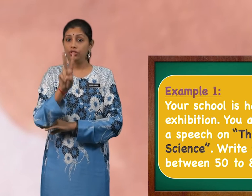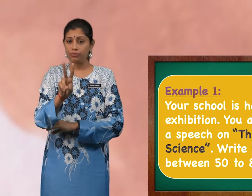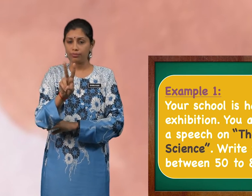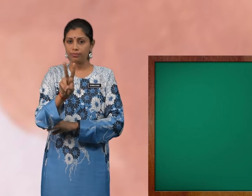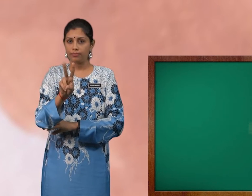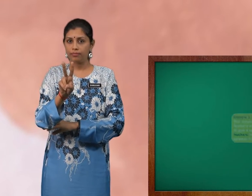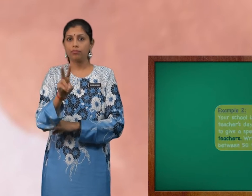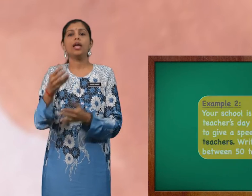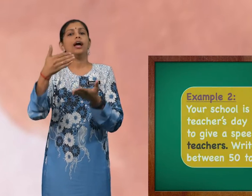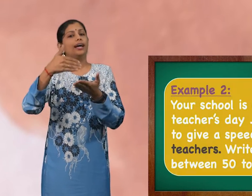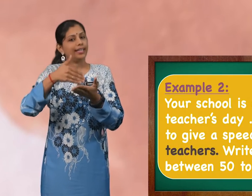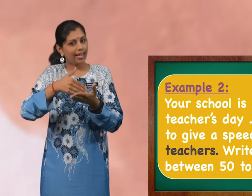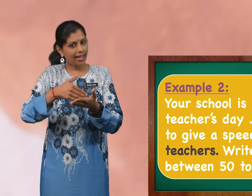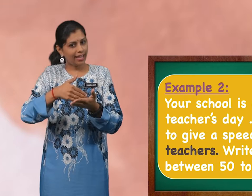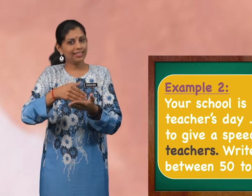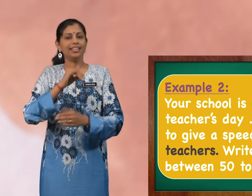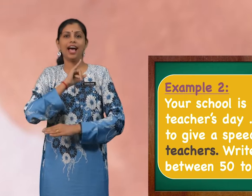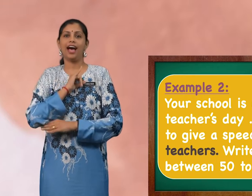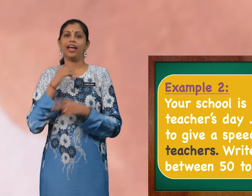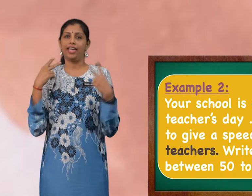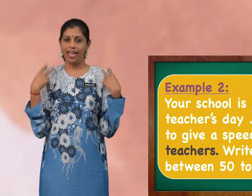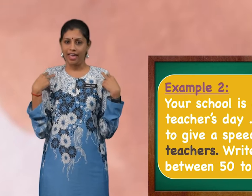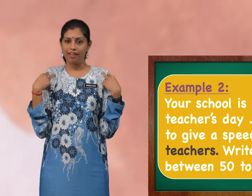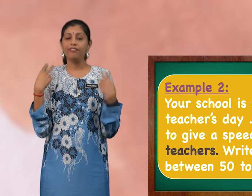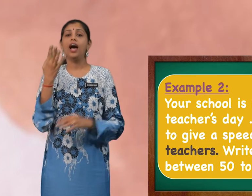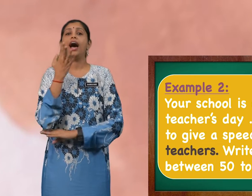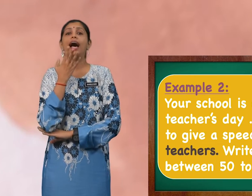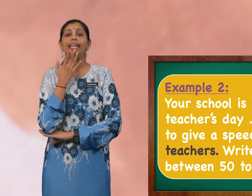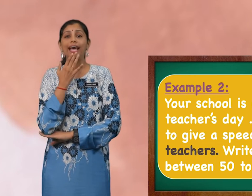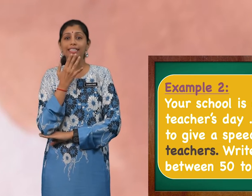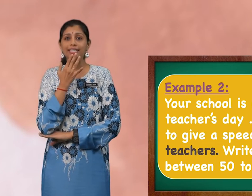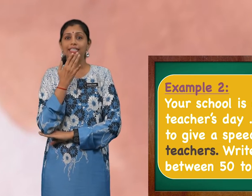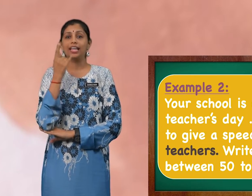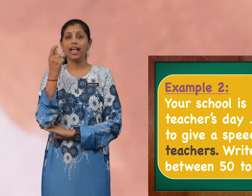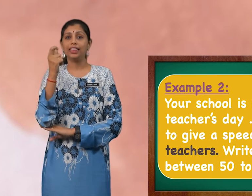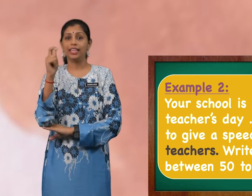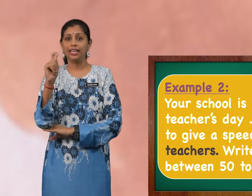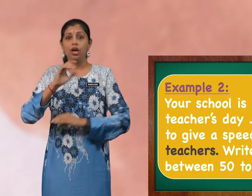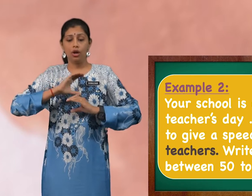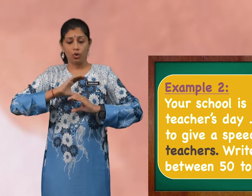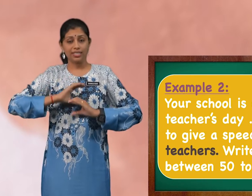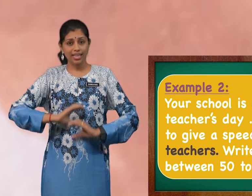2. Again, I have highlighted the